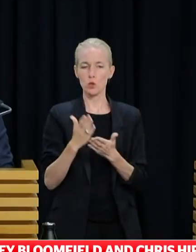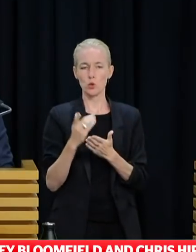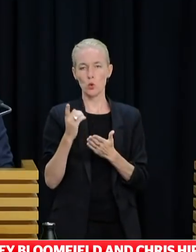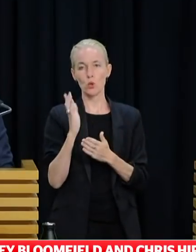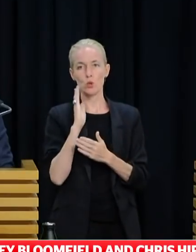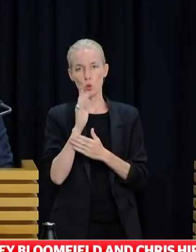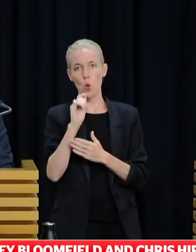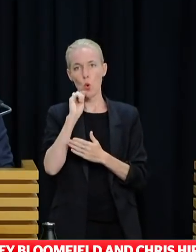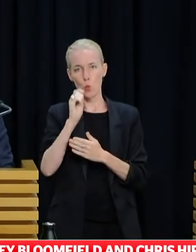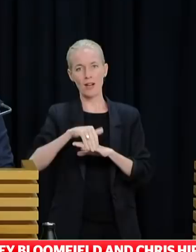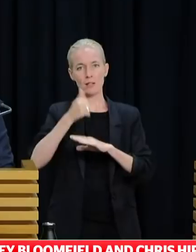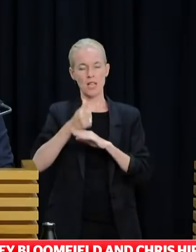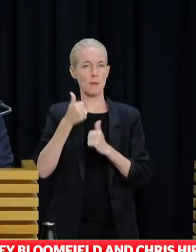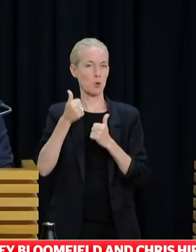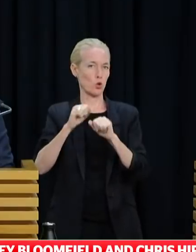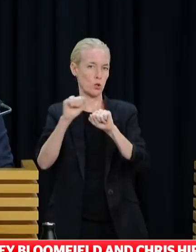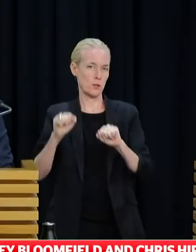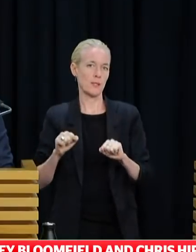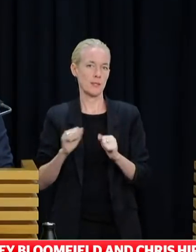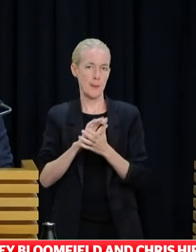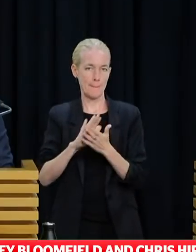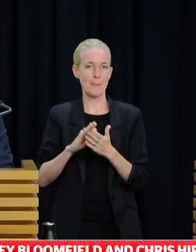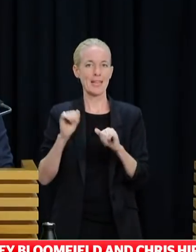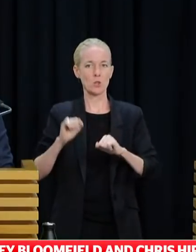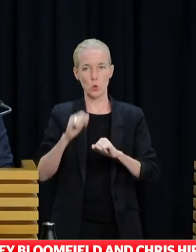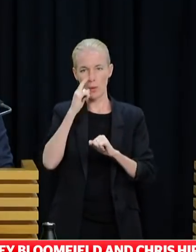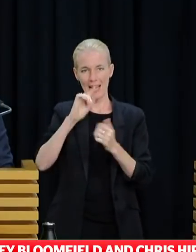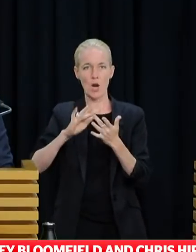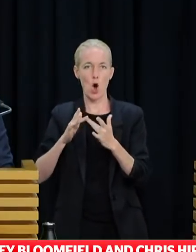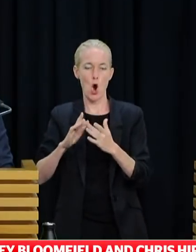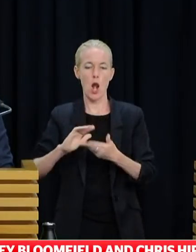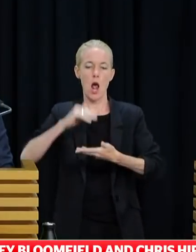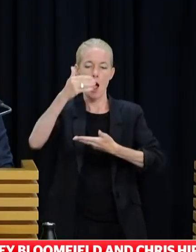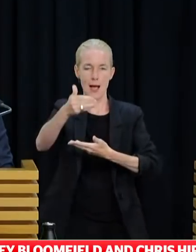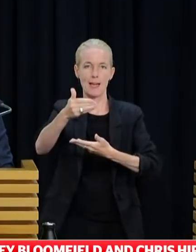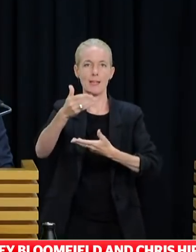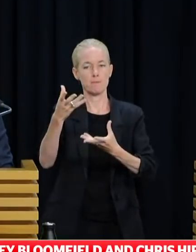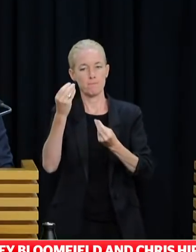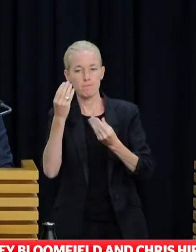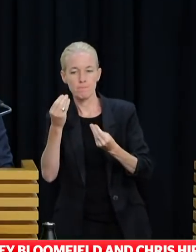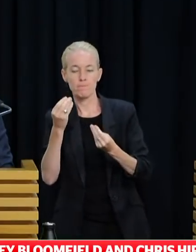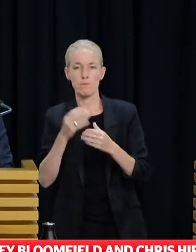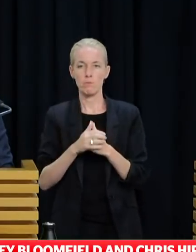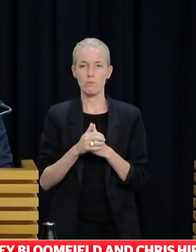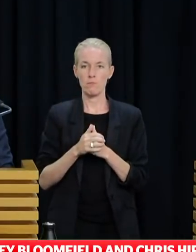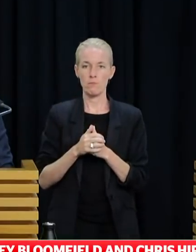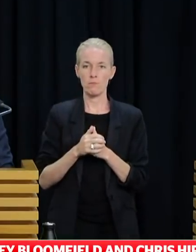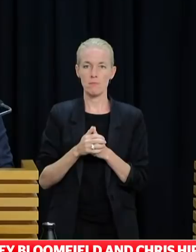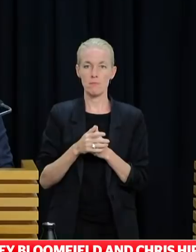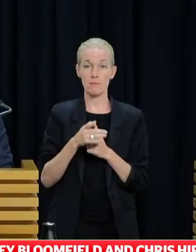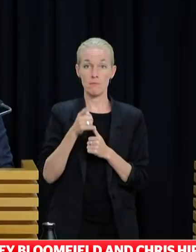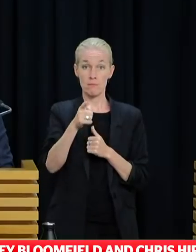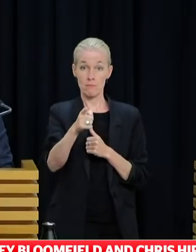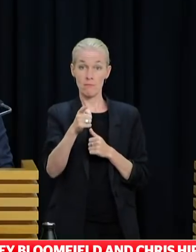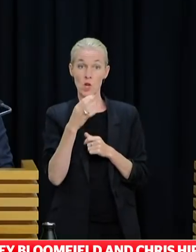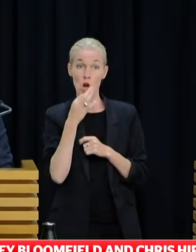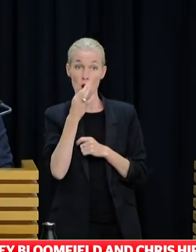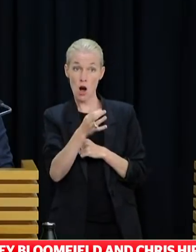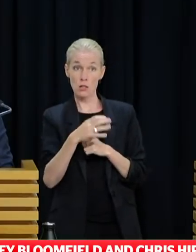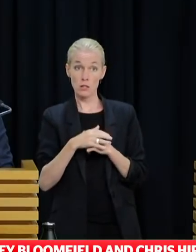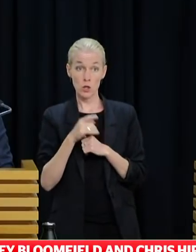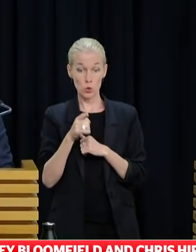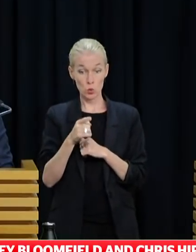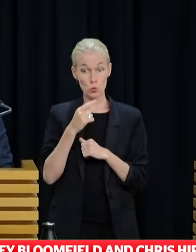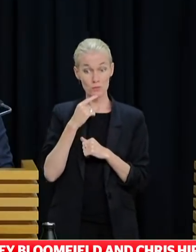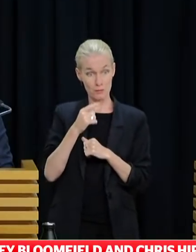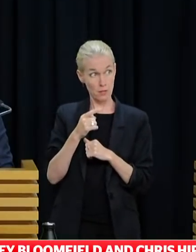those young people. And just on a different topic, on the asking people to isolate, is there any means that you're looking at of sort of ensuring